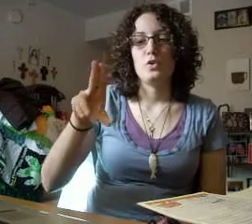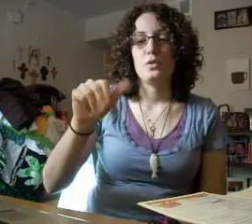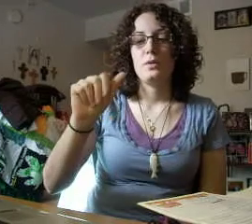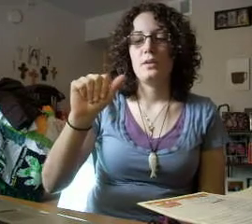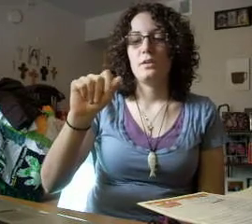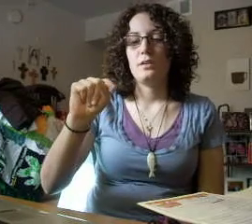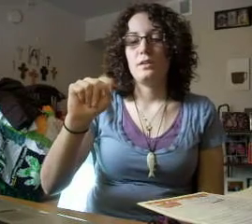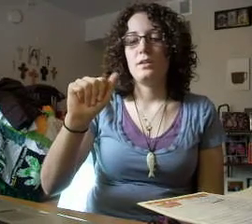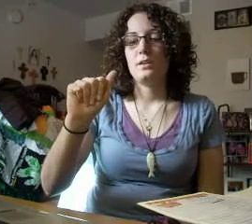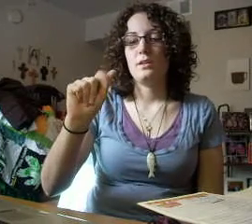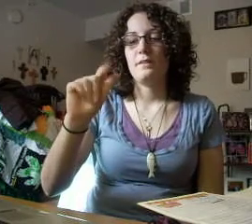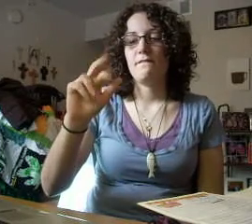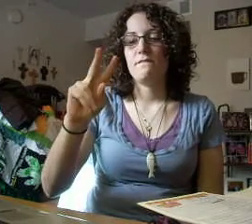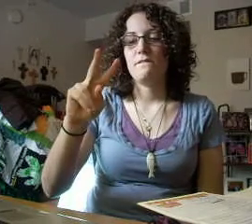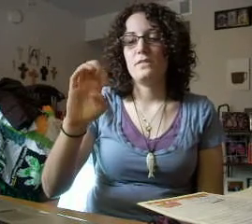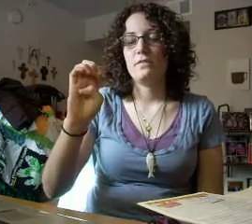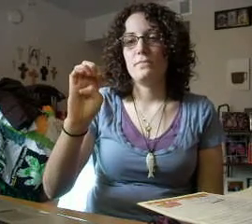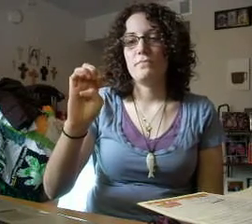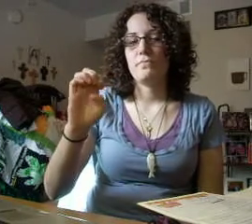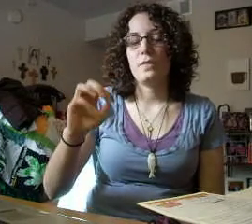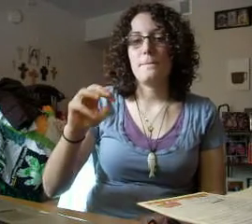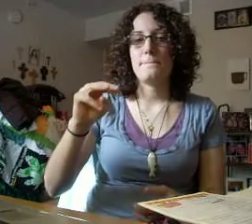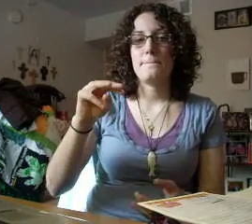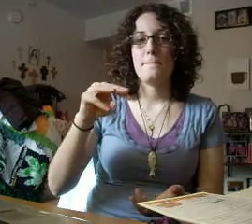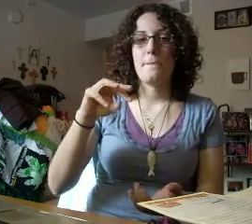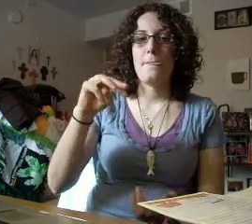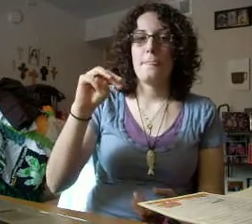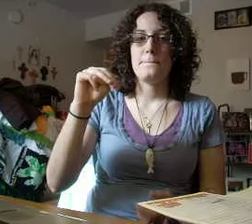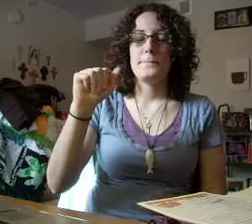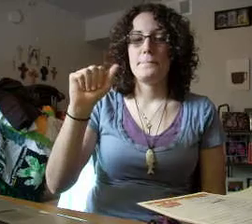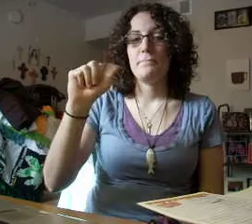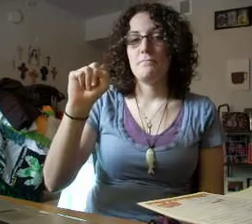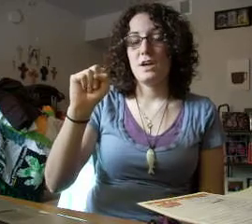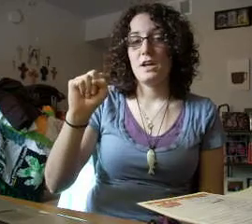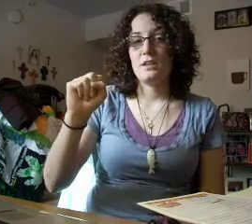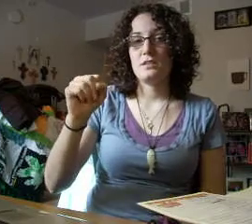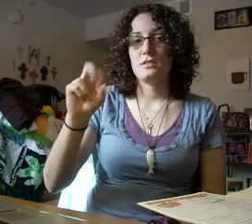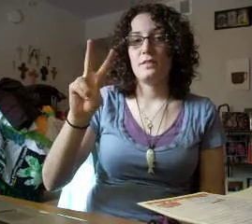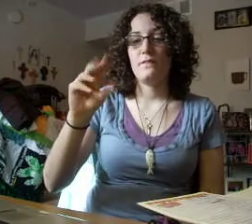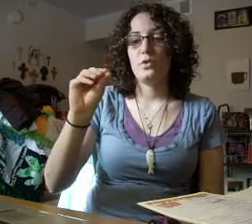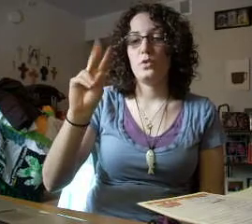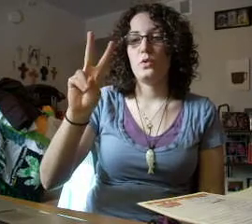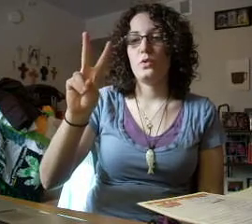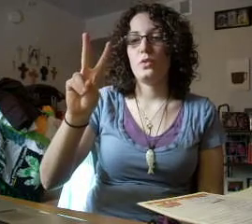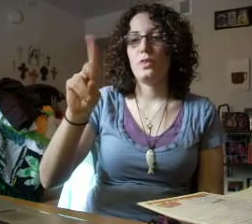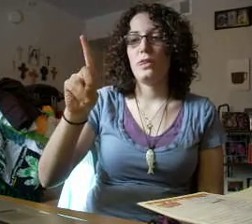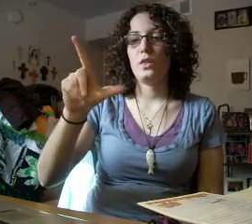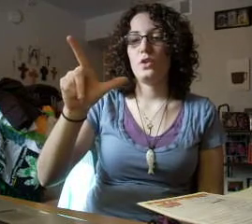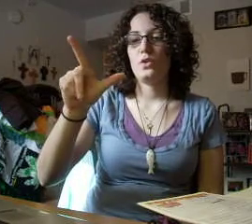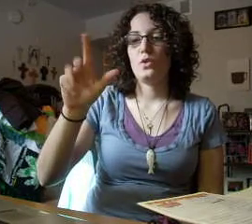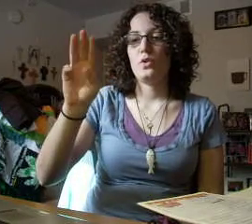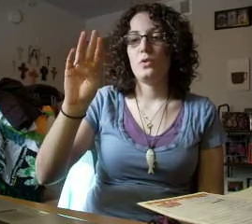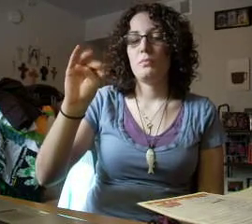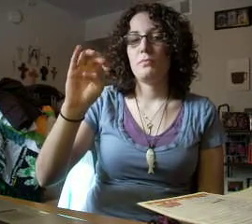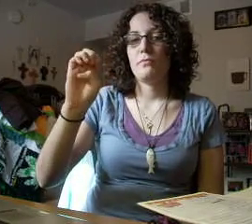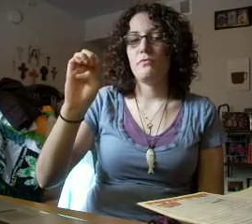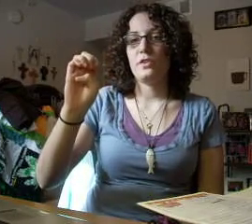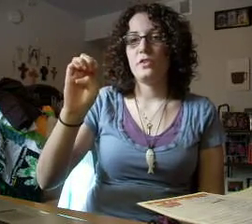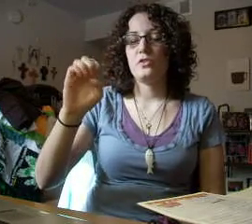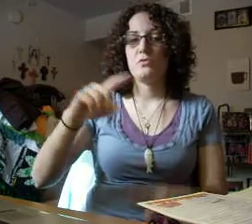mass and volume and density and so forth. So you got to remember that it can be observed or measured without